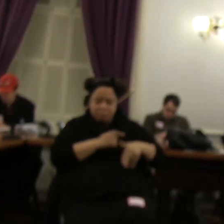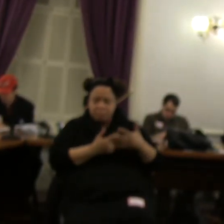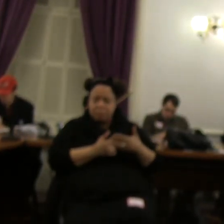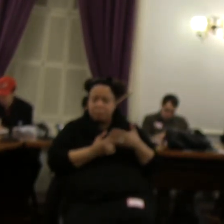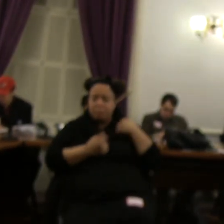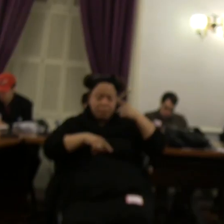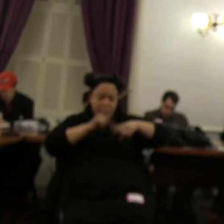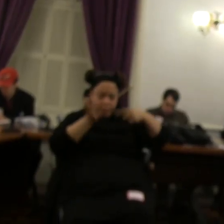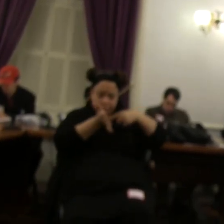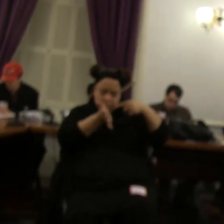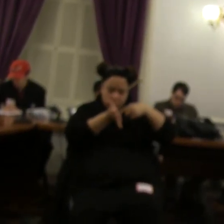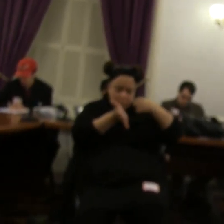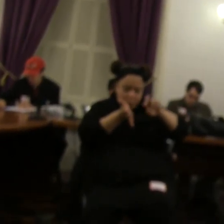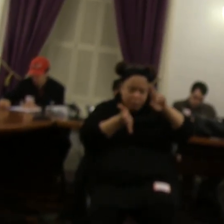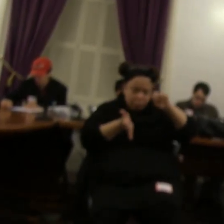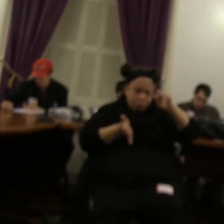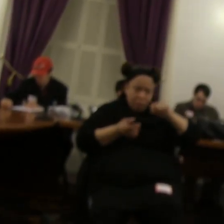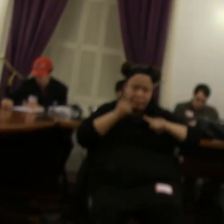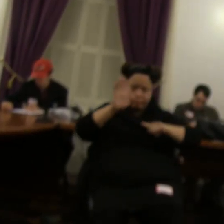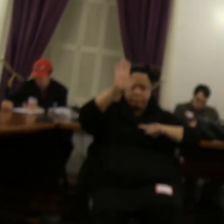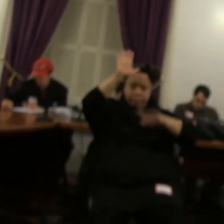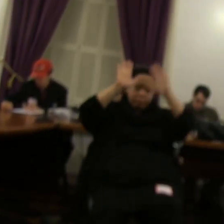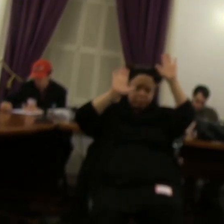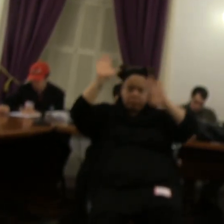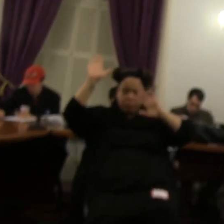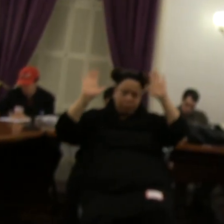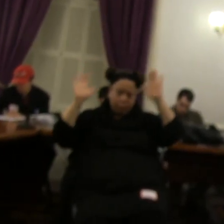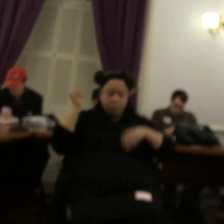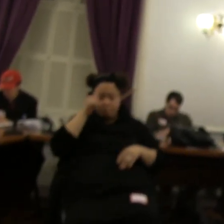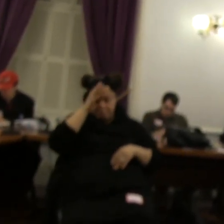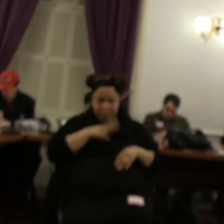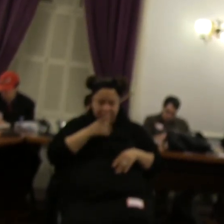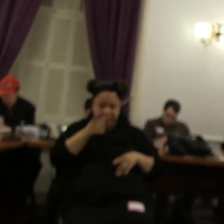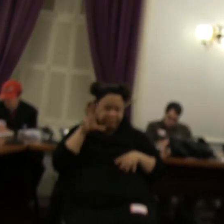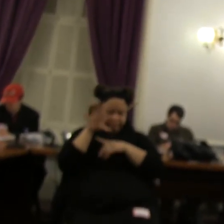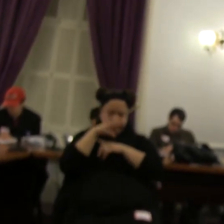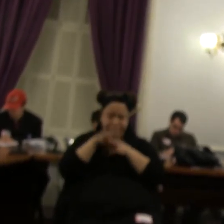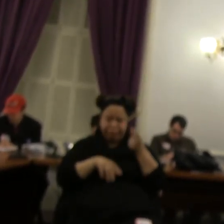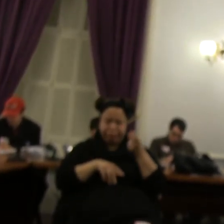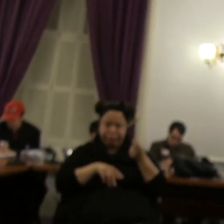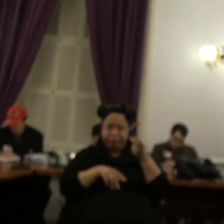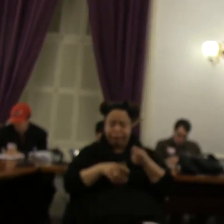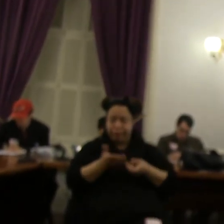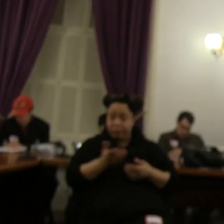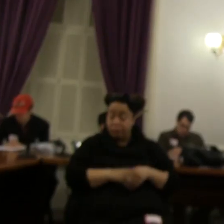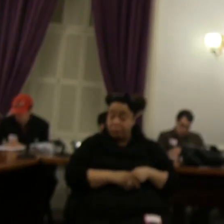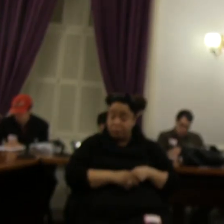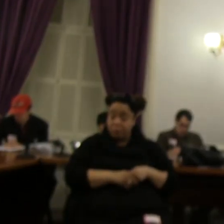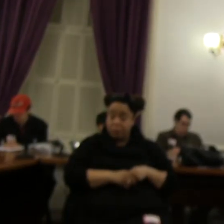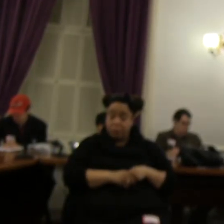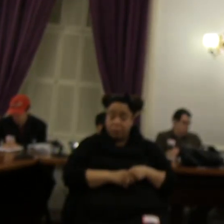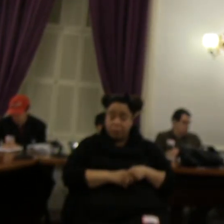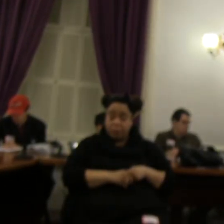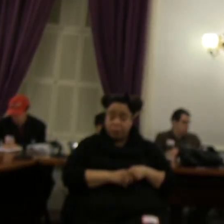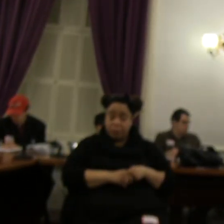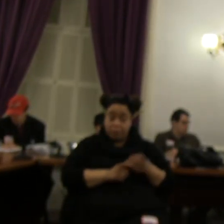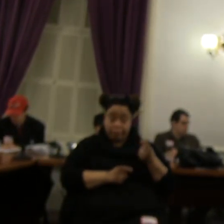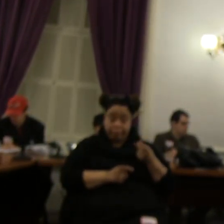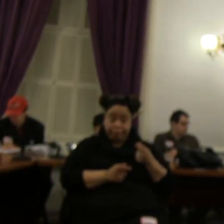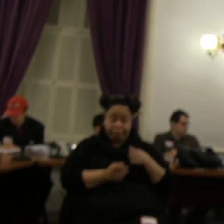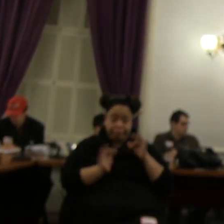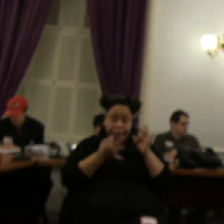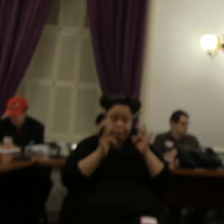riding. And the other example from Marjorie was that without her Social Security income, she